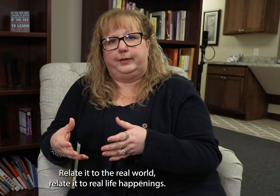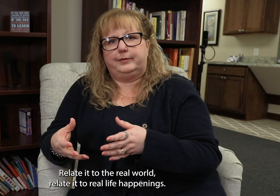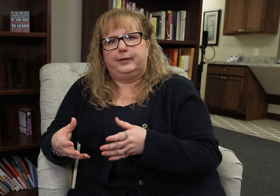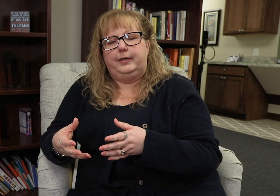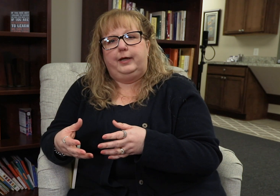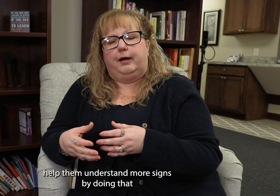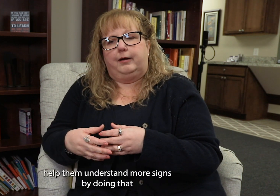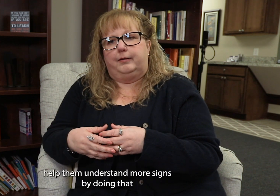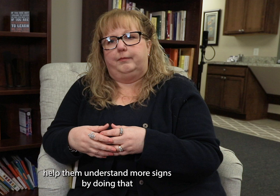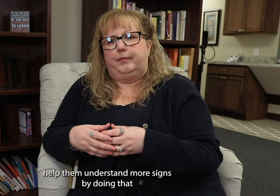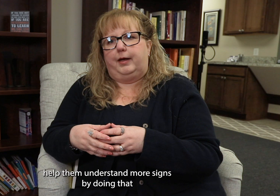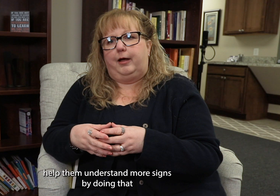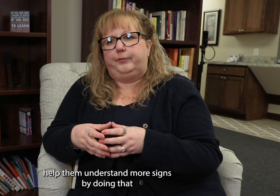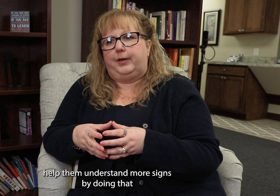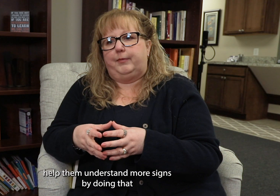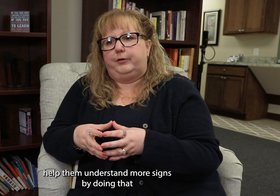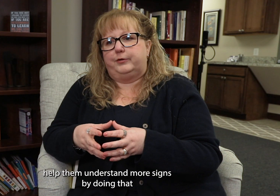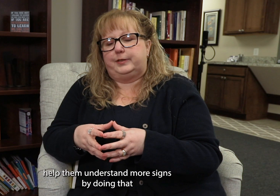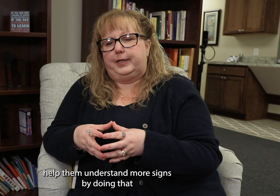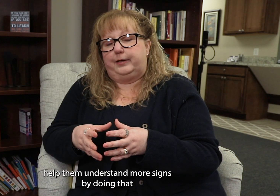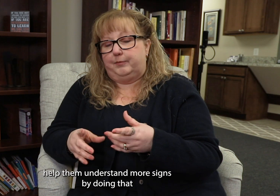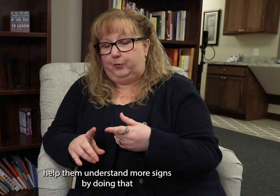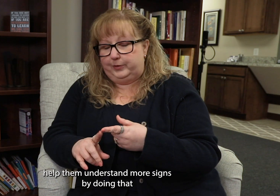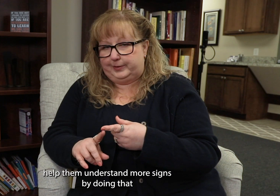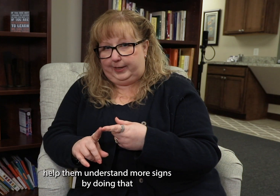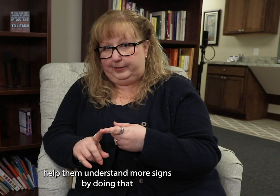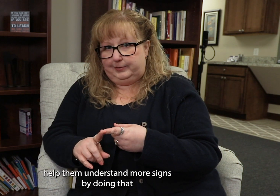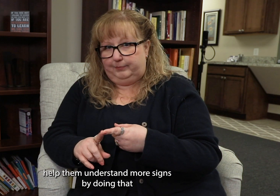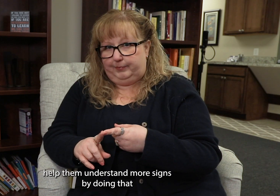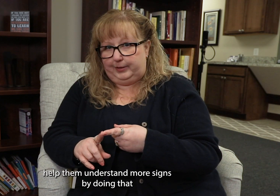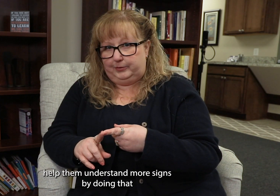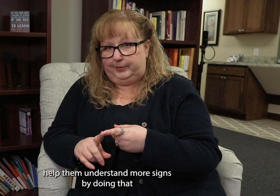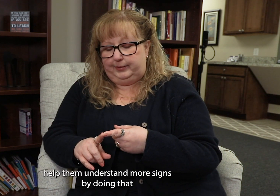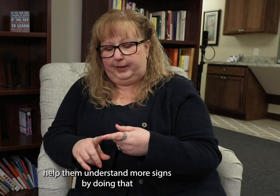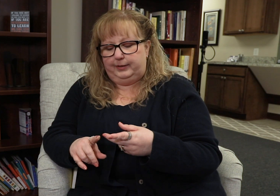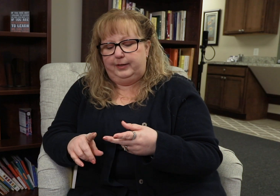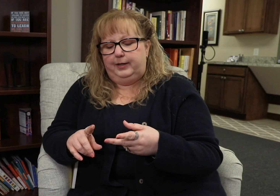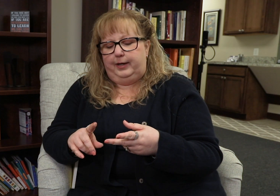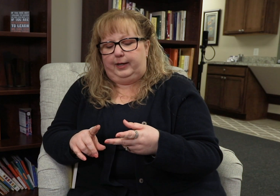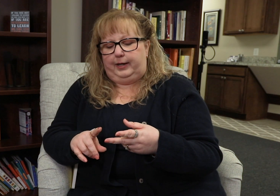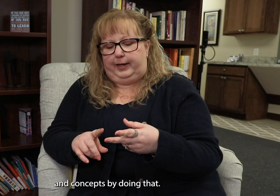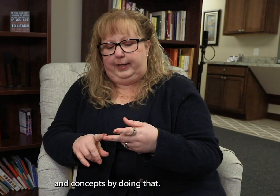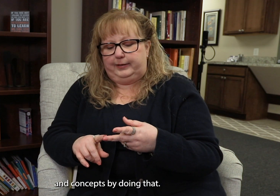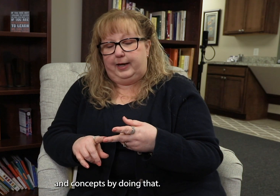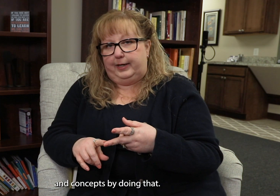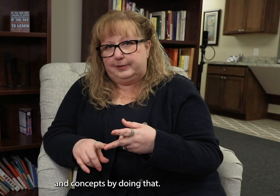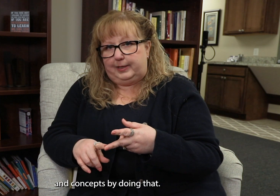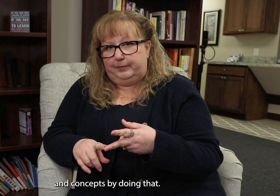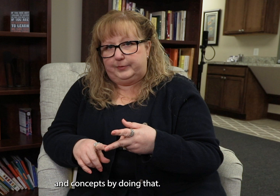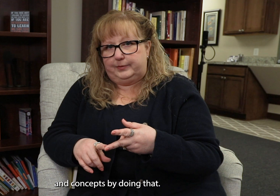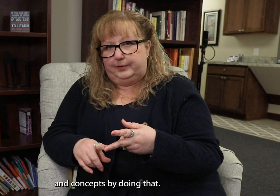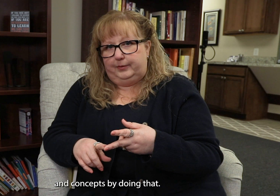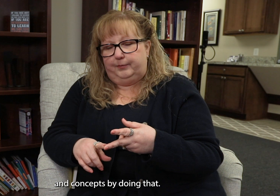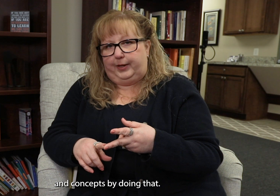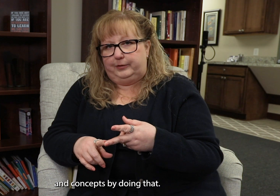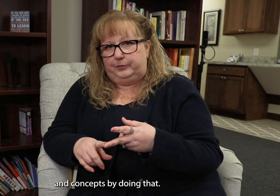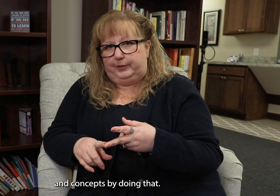happenings. Help them understand more signs by doing that, and concepts by doing